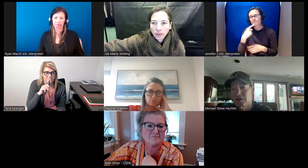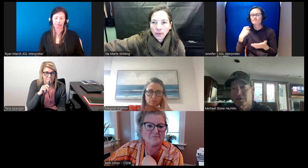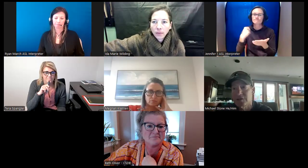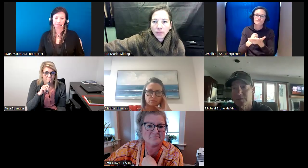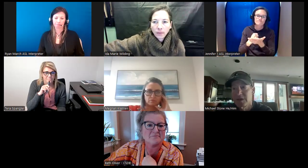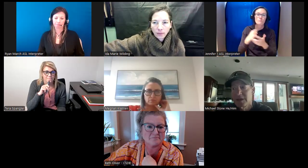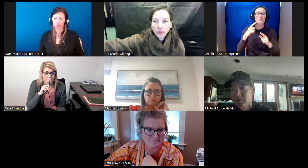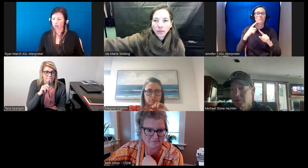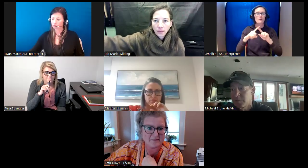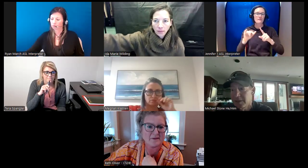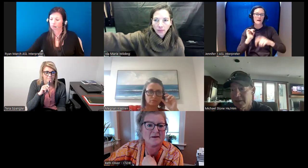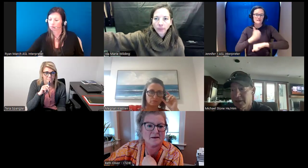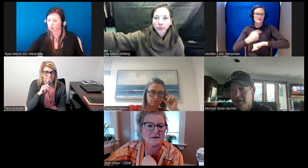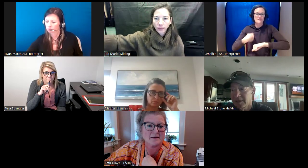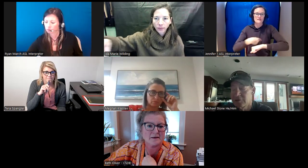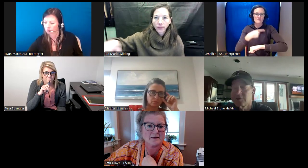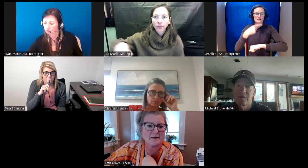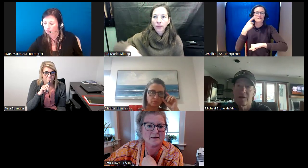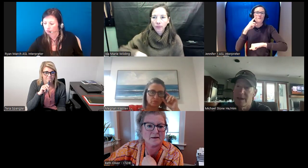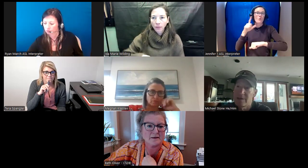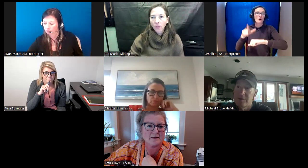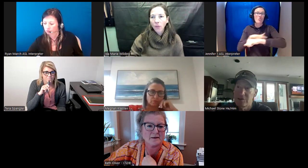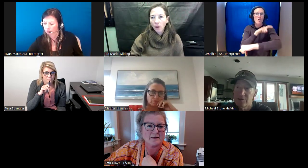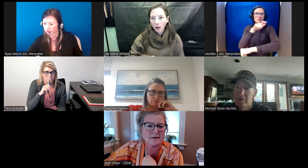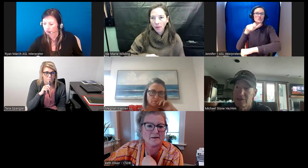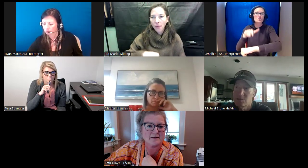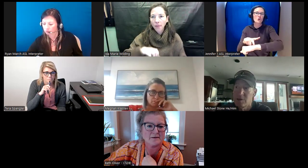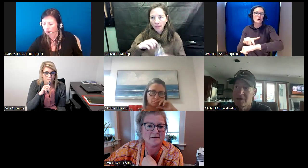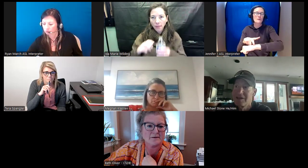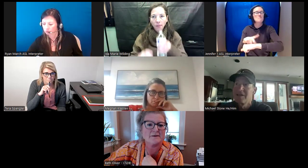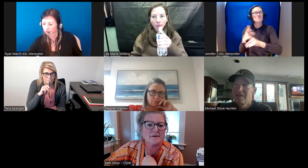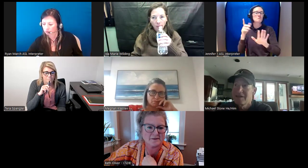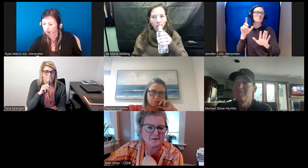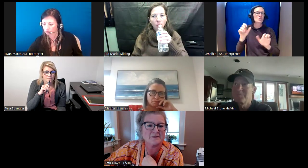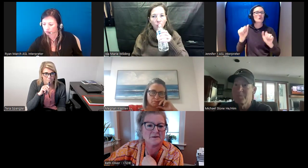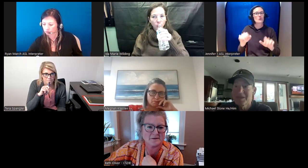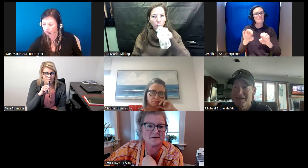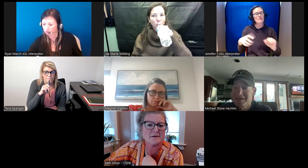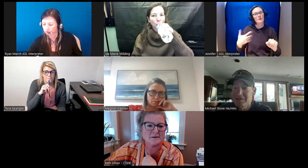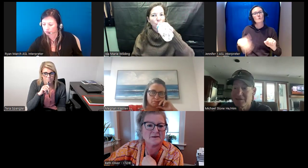for a long term would be it could be very beneficial. I just want to